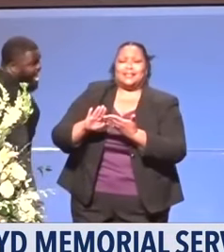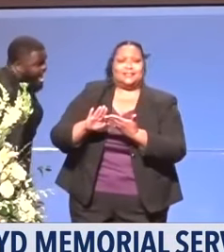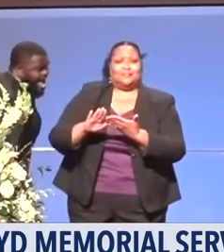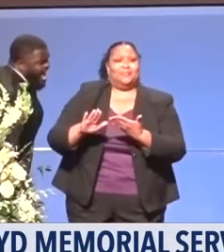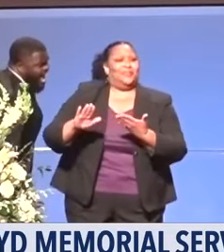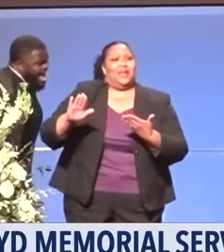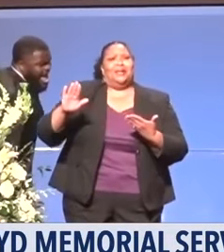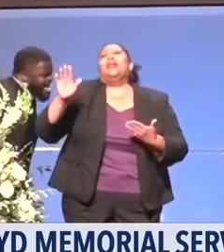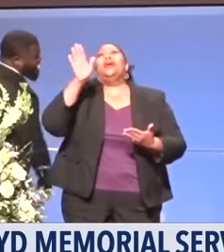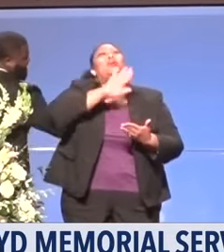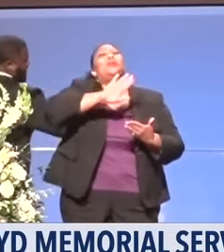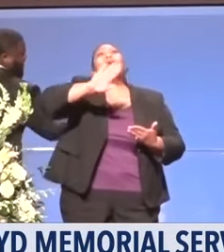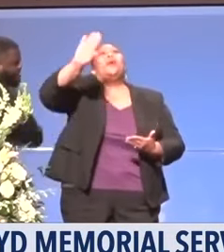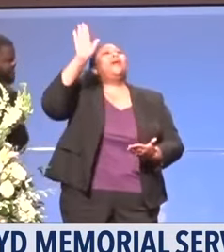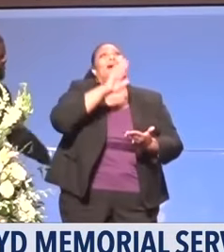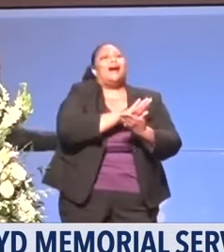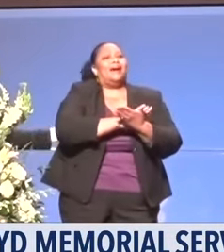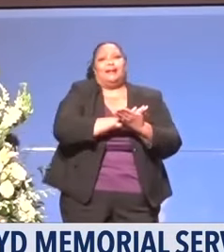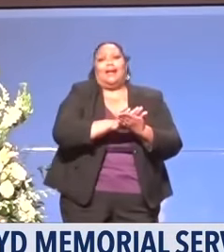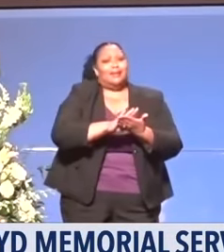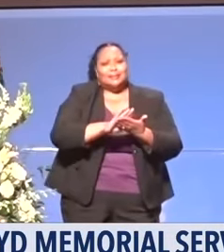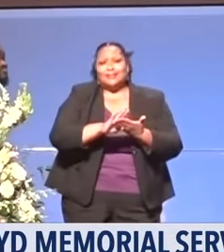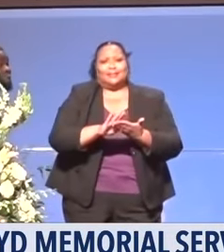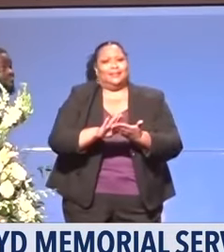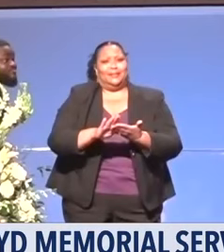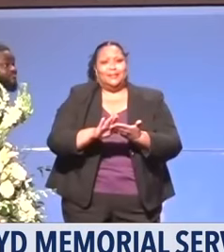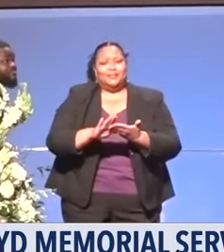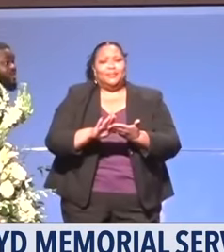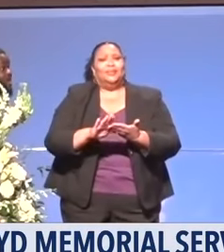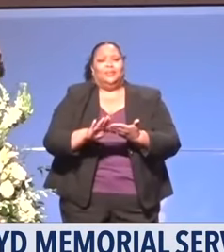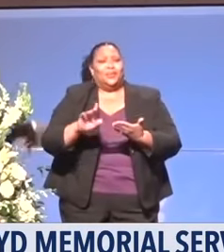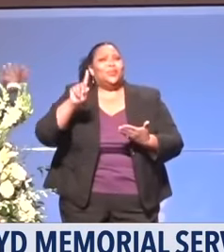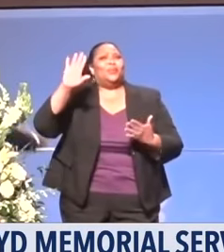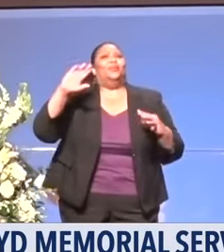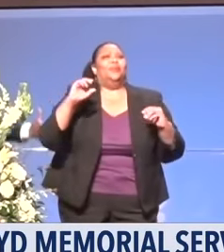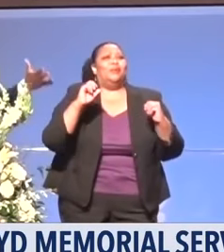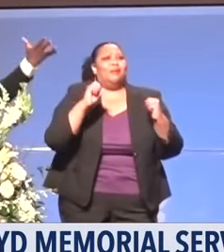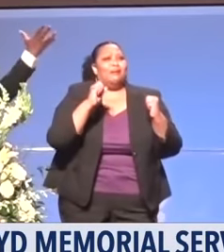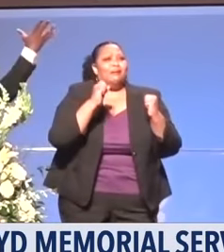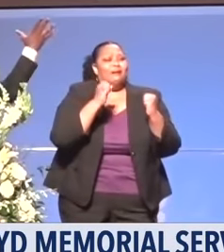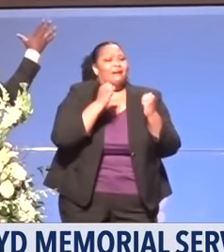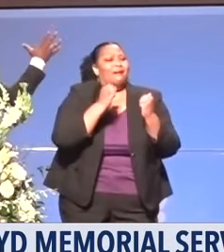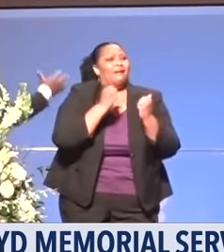kindness, your kindness, kindness, your love,